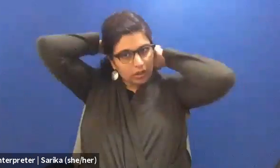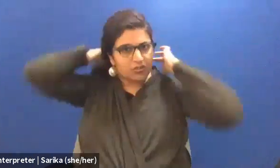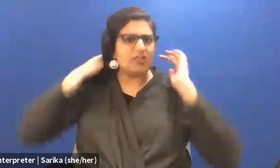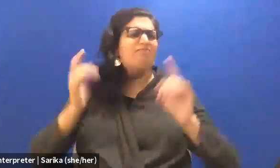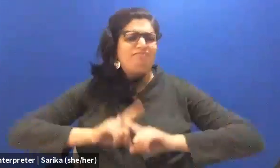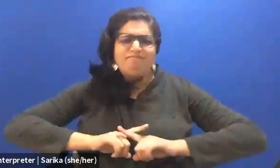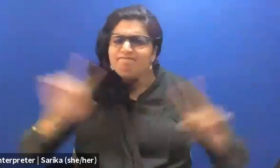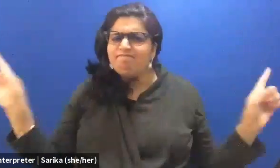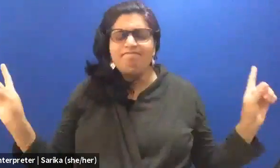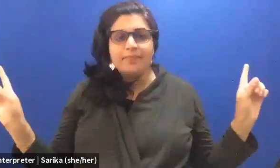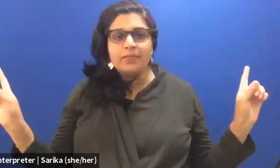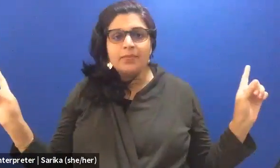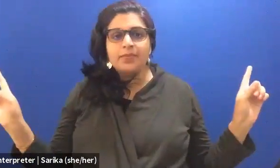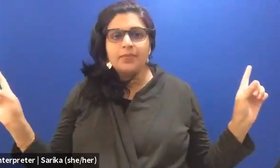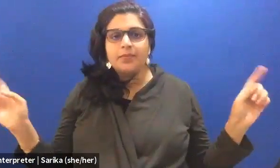completely different.